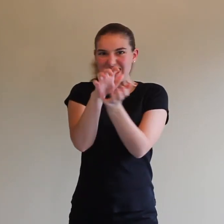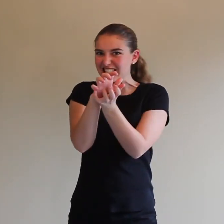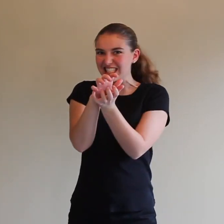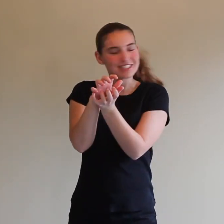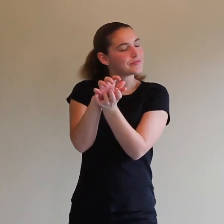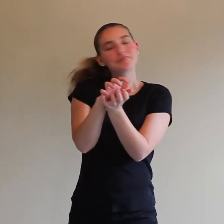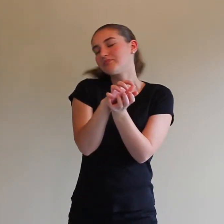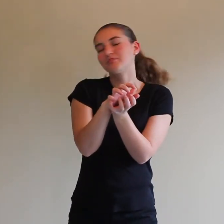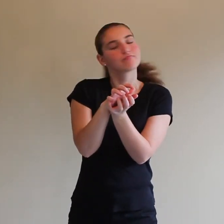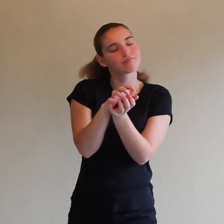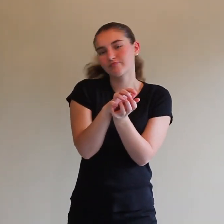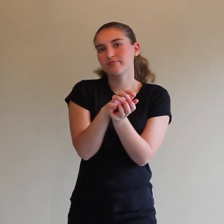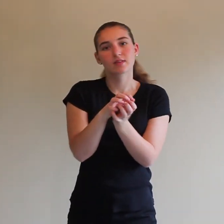plates.